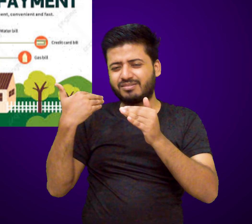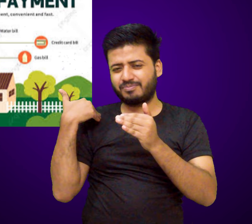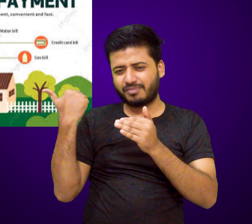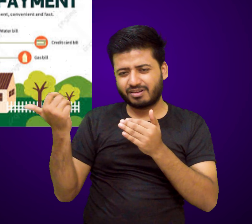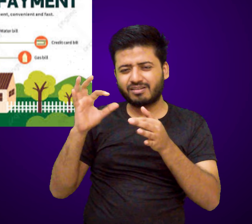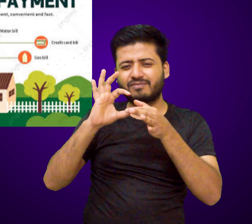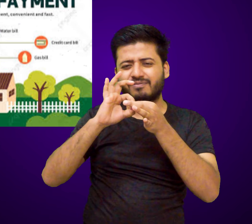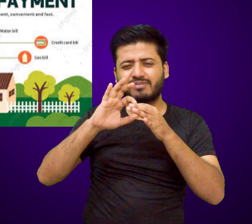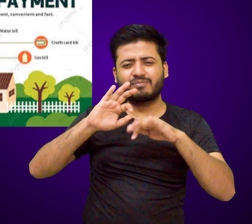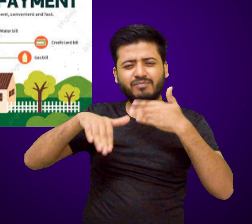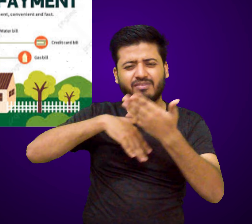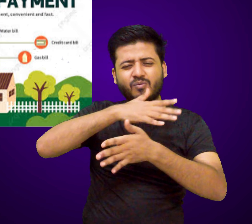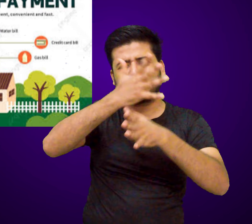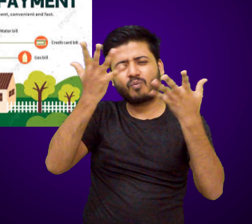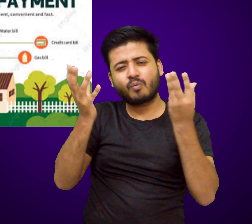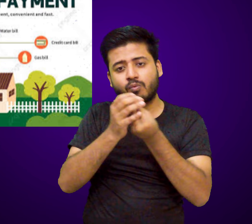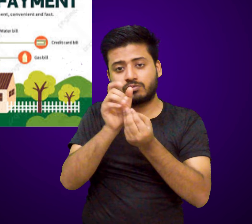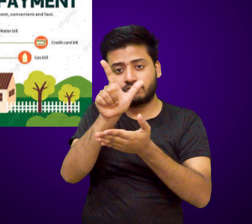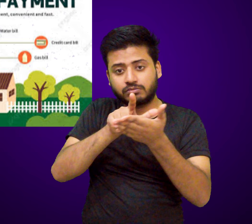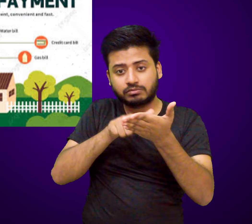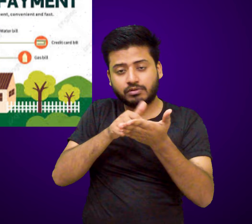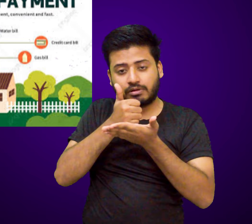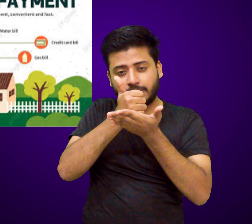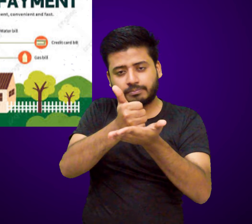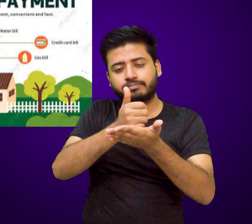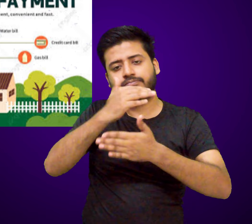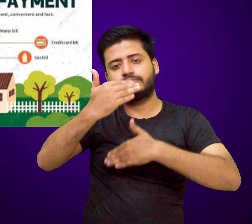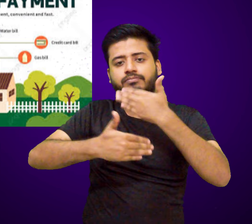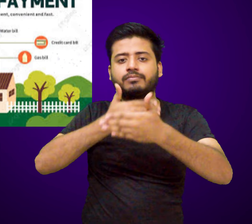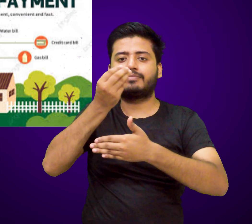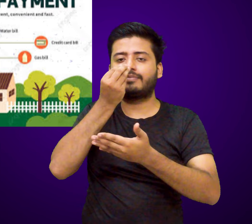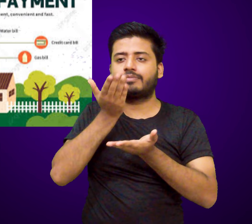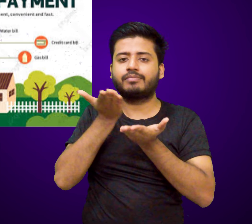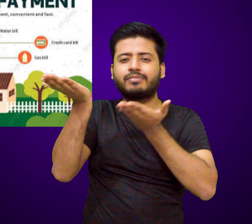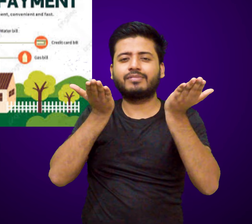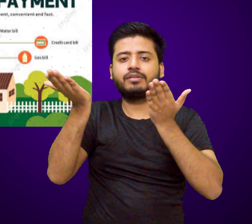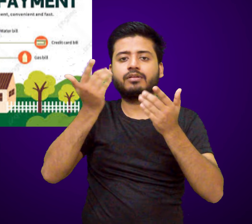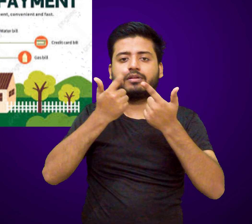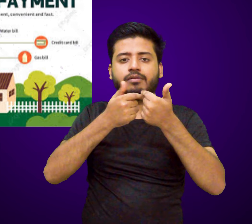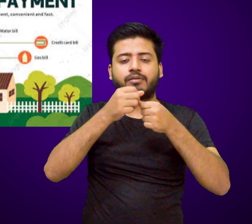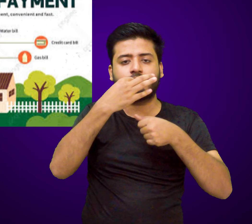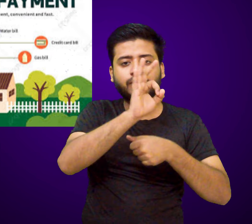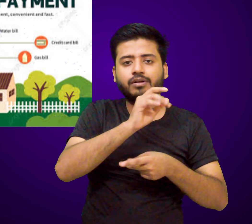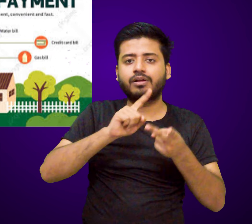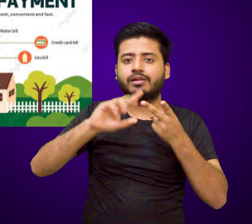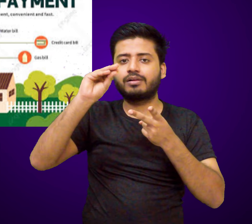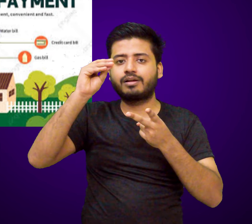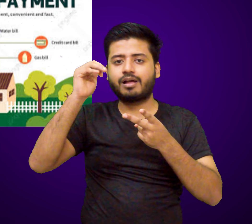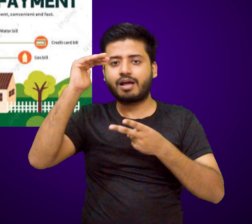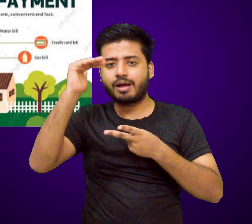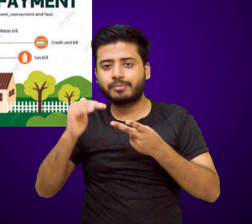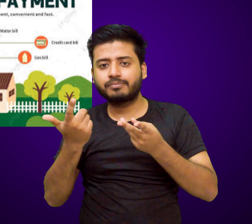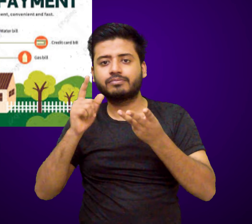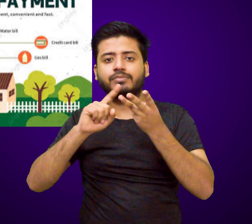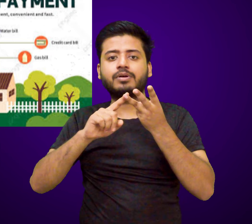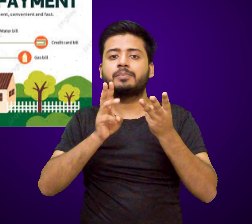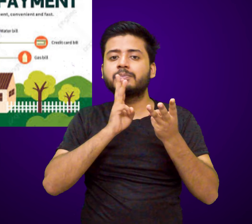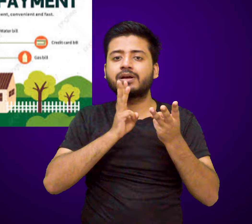Header. Include your full name, contact information, and the date. If you have a claim number, be sure to include